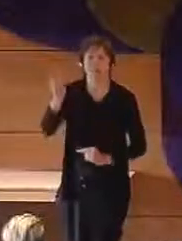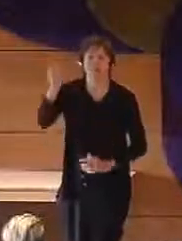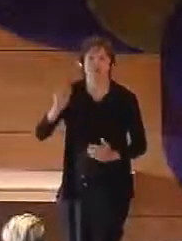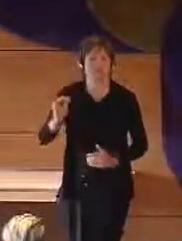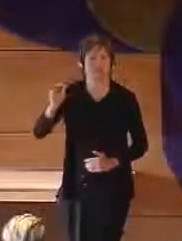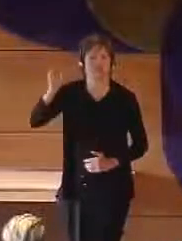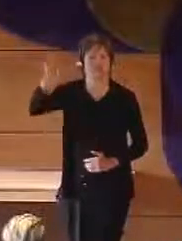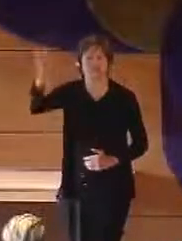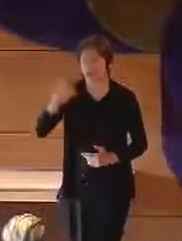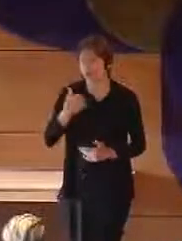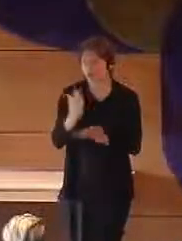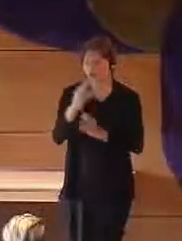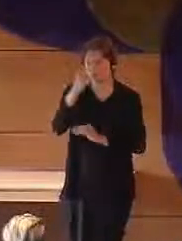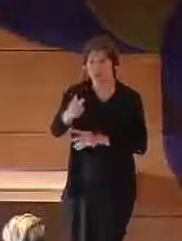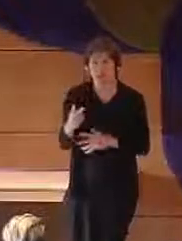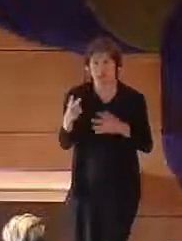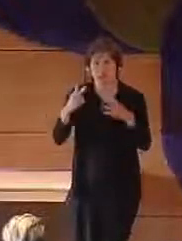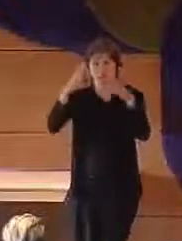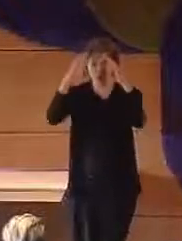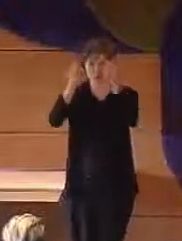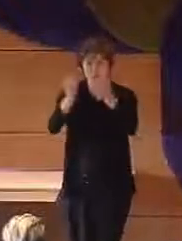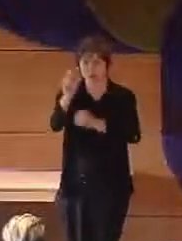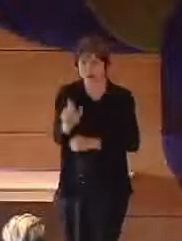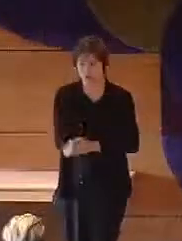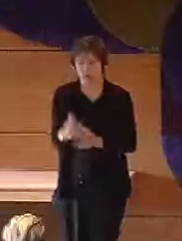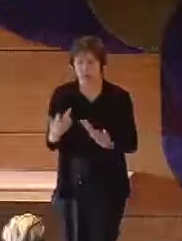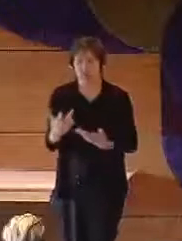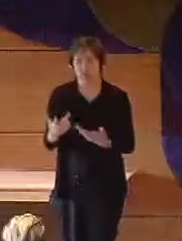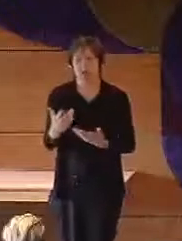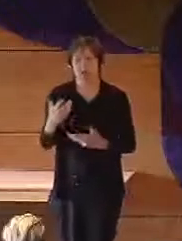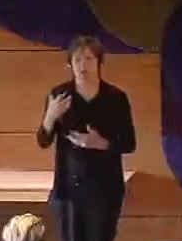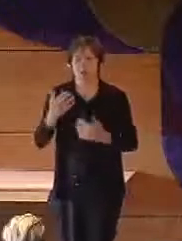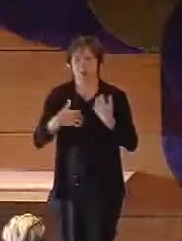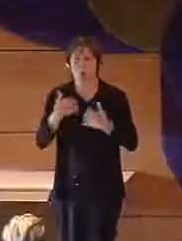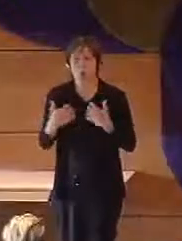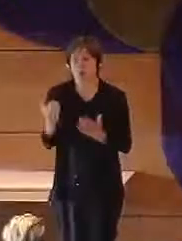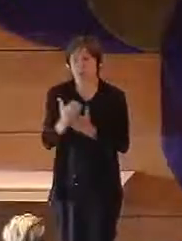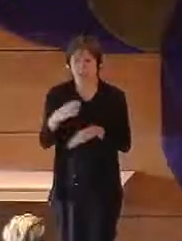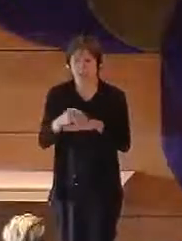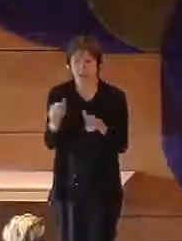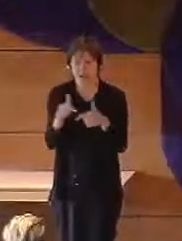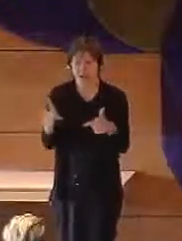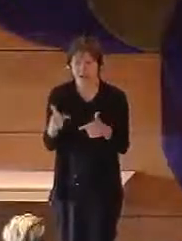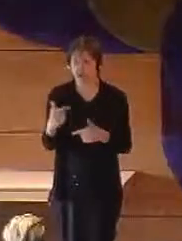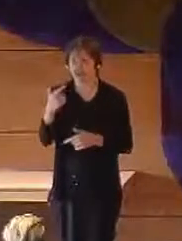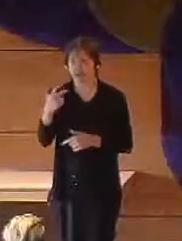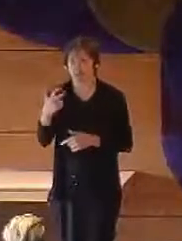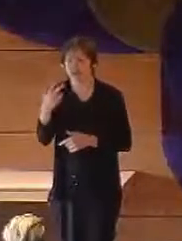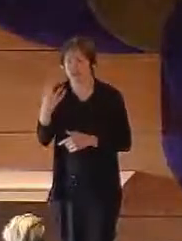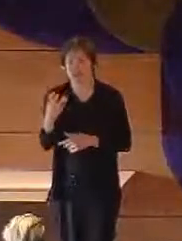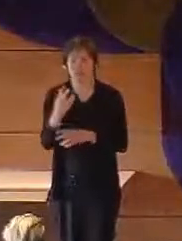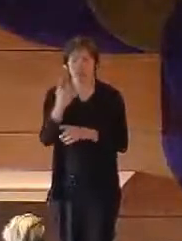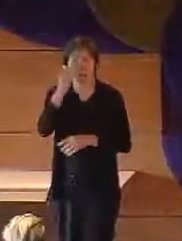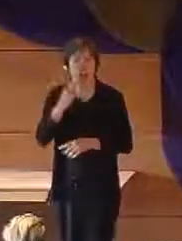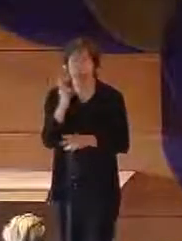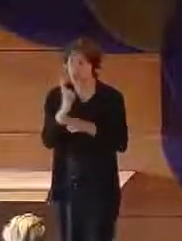would continue to grow into their 20s or 30s or even 40s, whereas most children will have completed their growth by